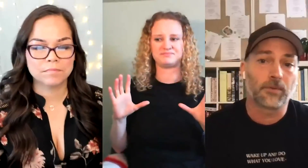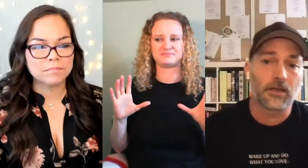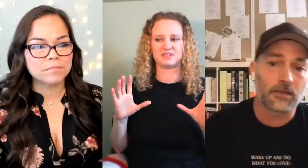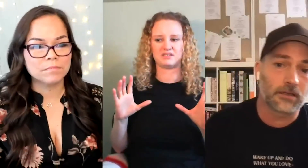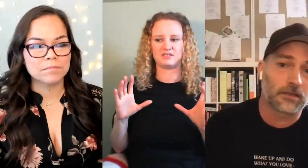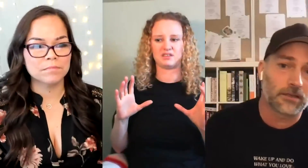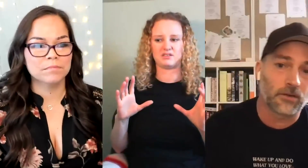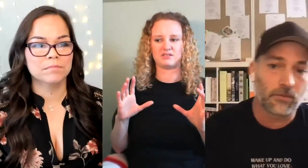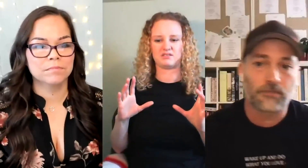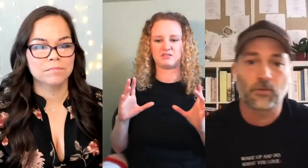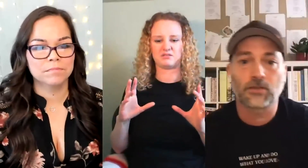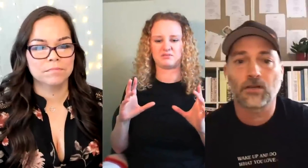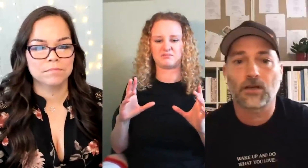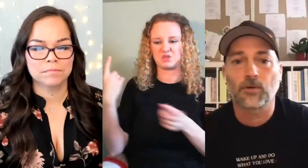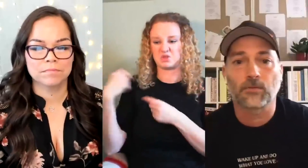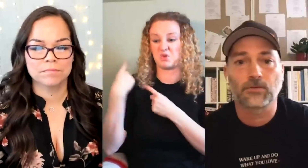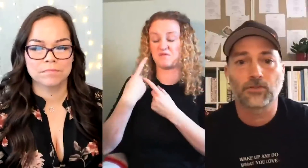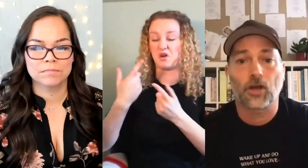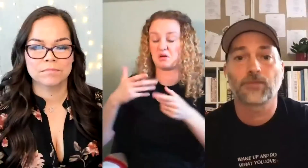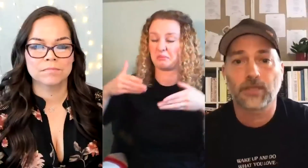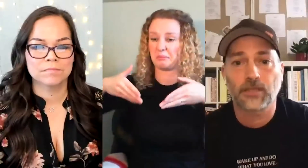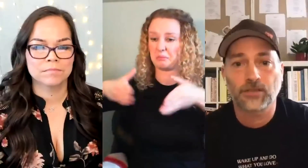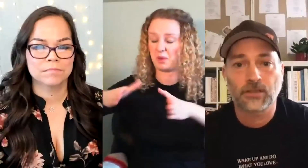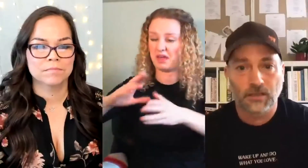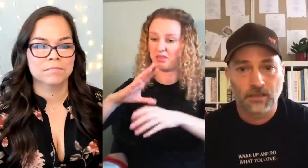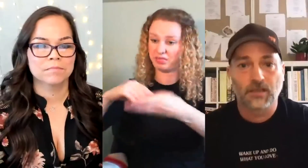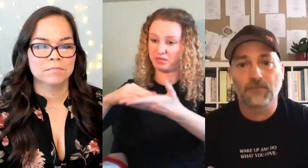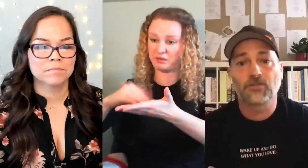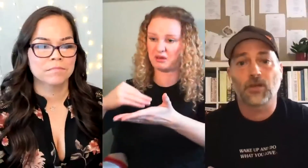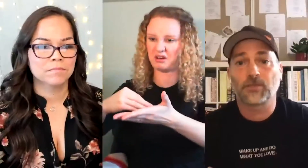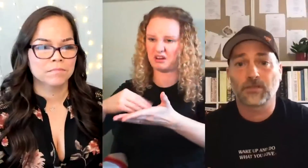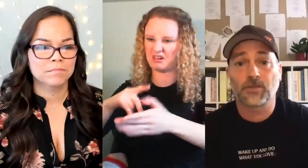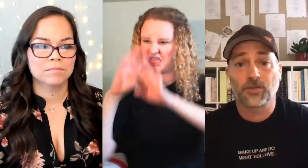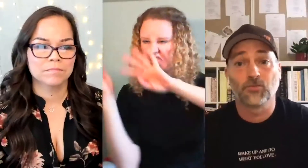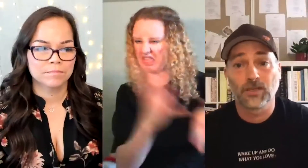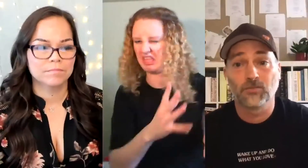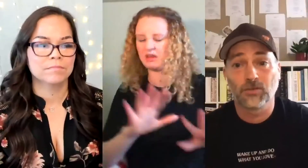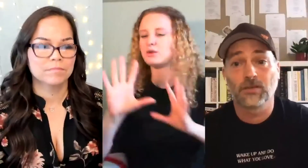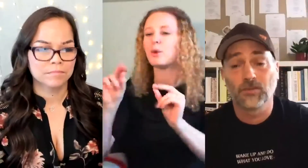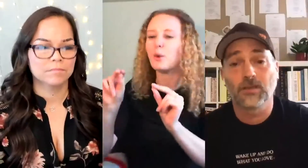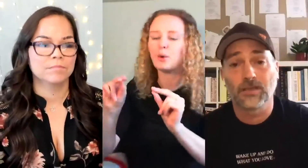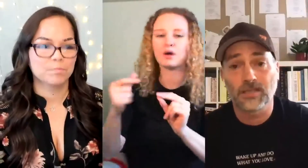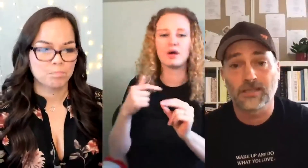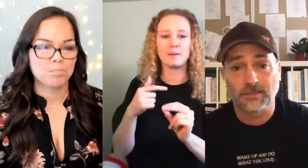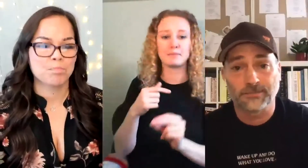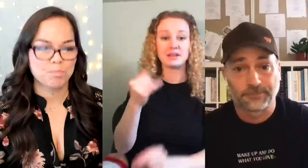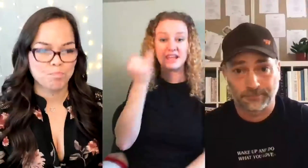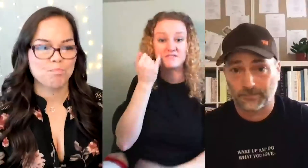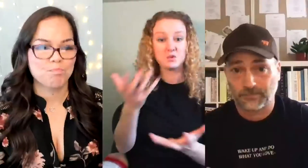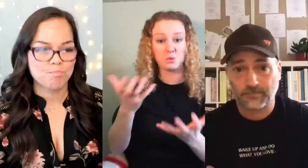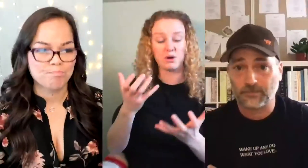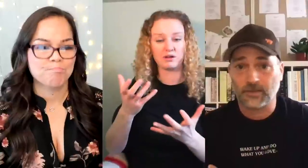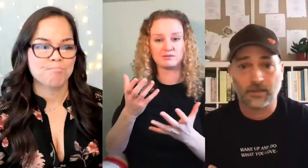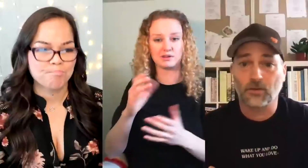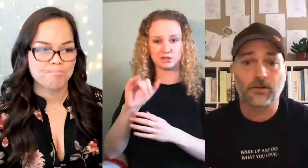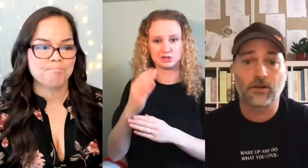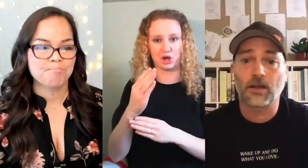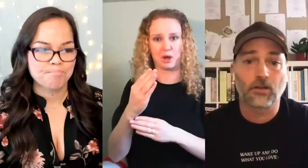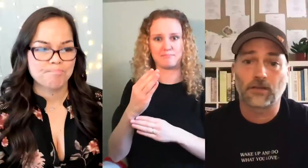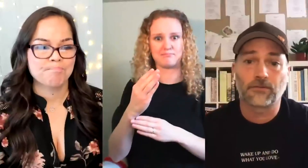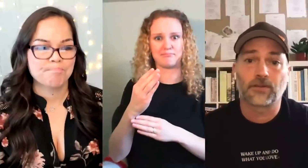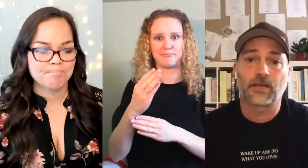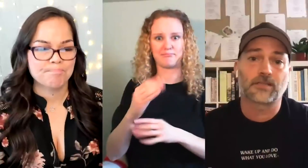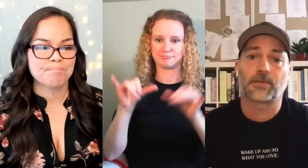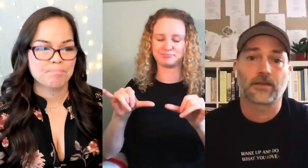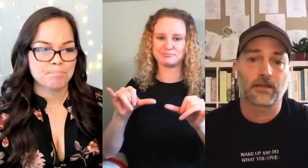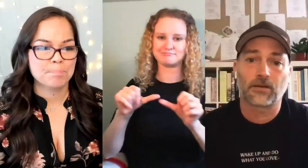learning, but if you want to talk about job retention, give a job to somebody who really, really, really needs it. They're not